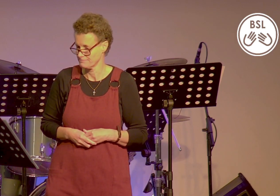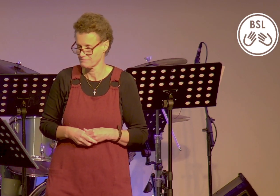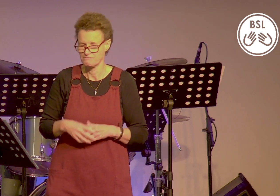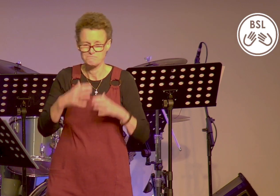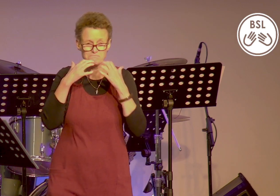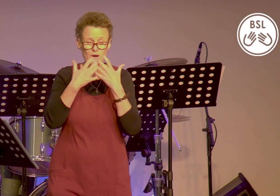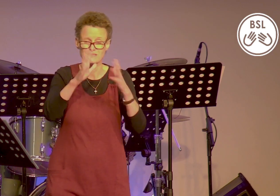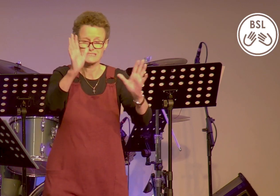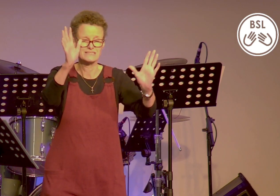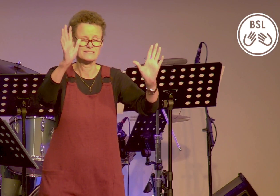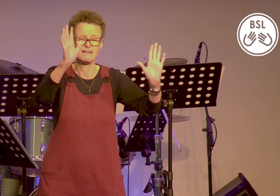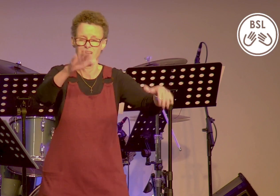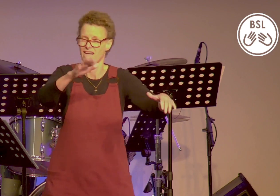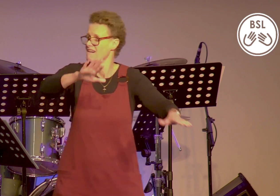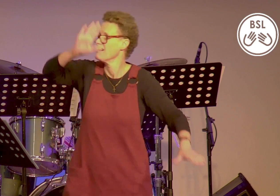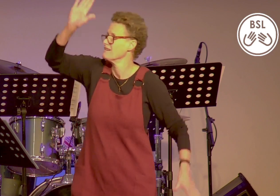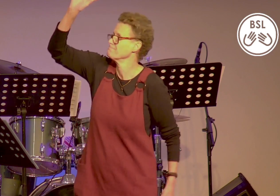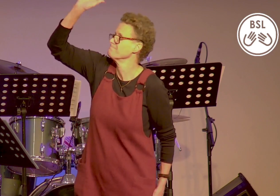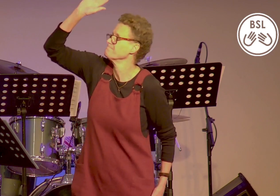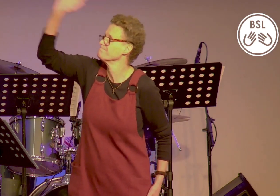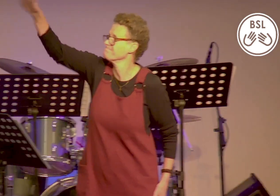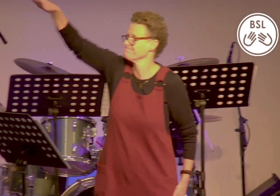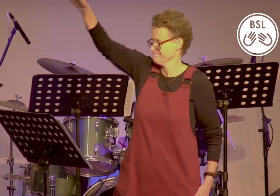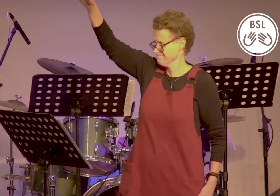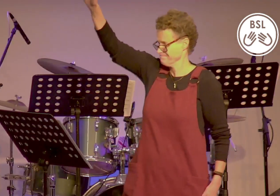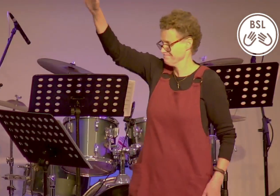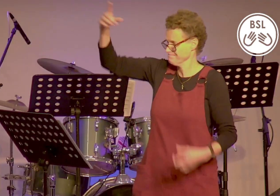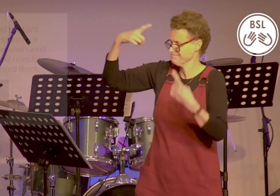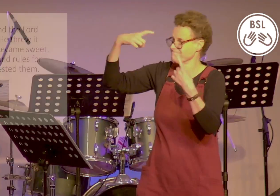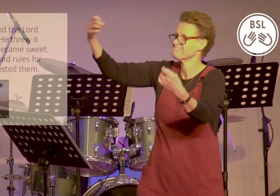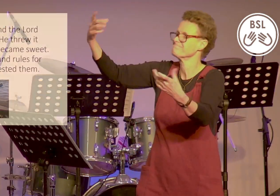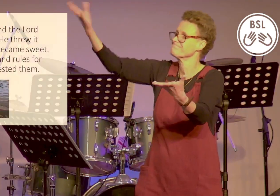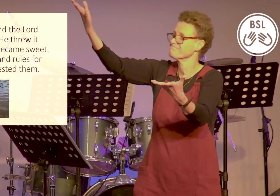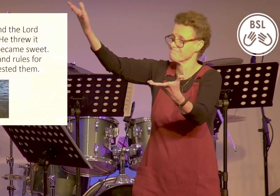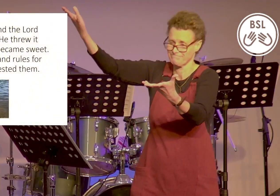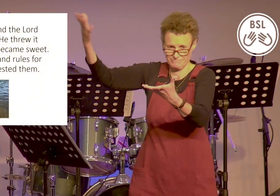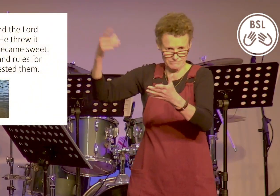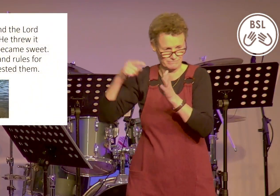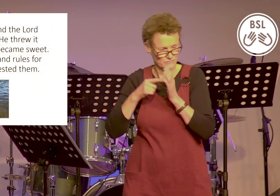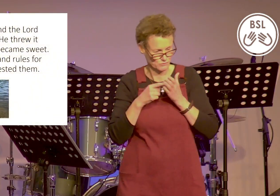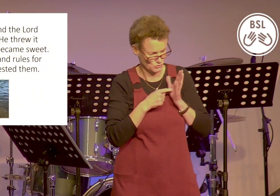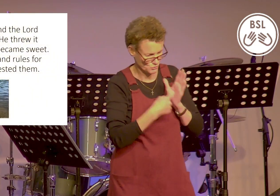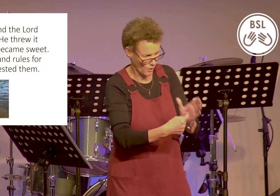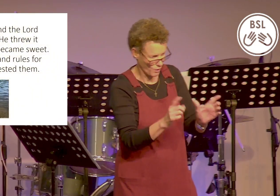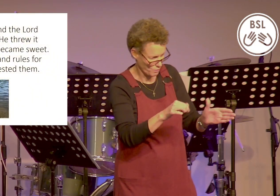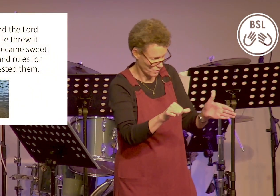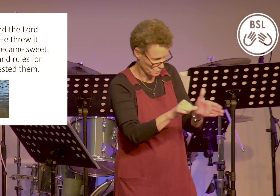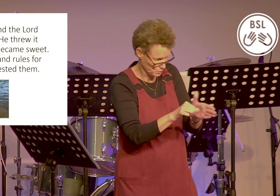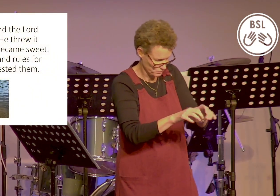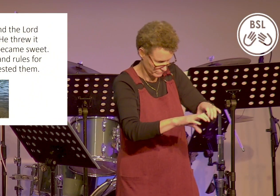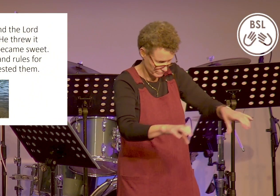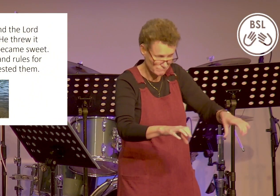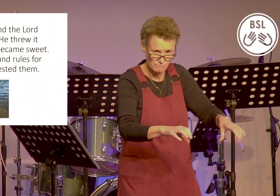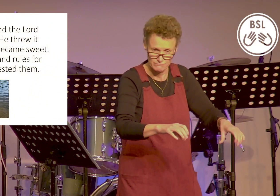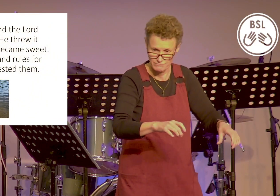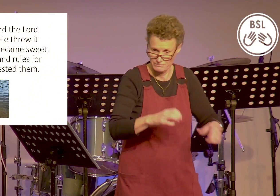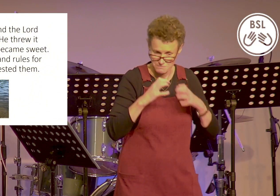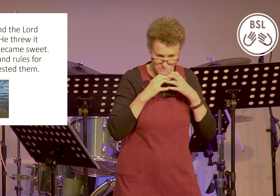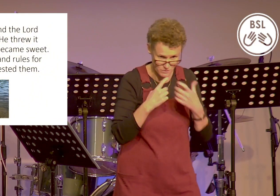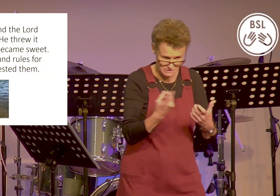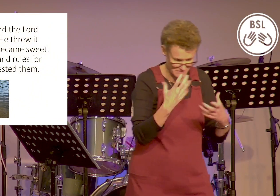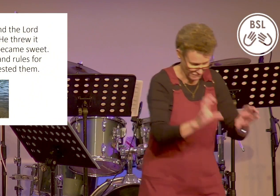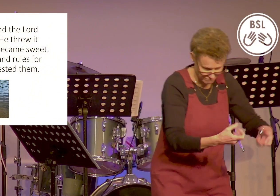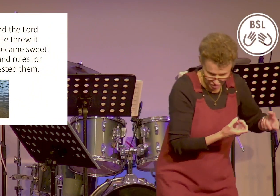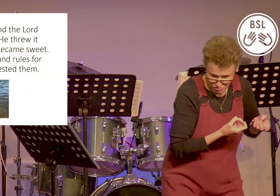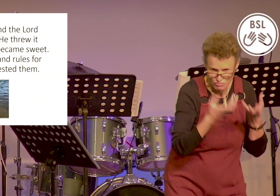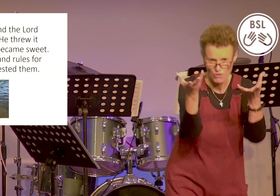In verse 25, Moses cried out to the Lord, and the Lord showed him a piece of wood.